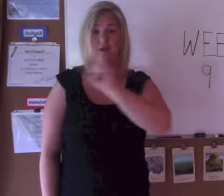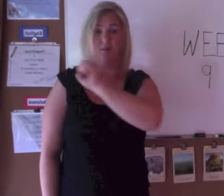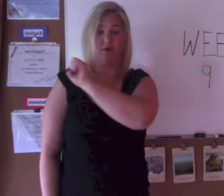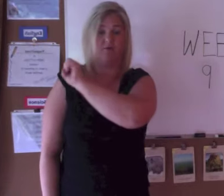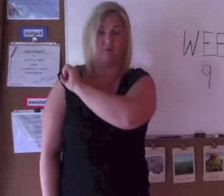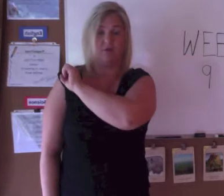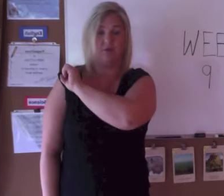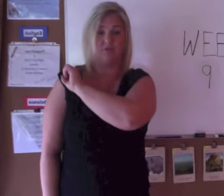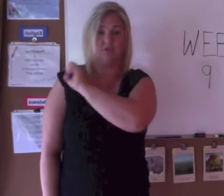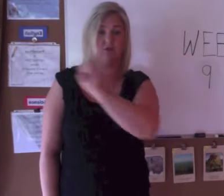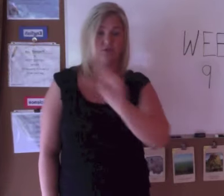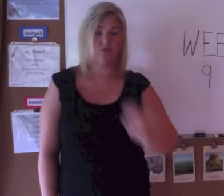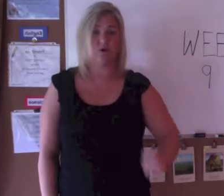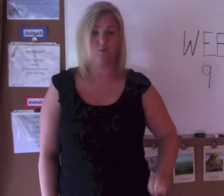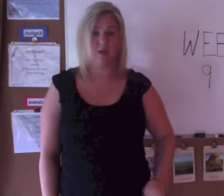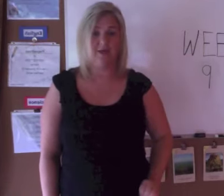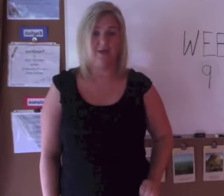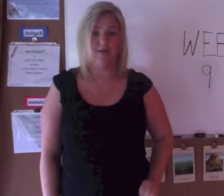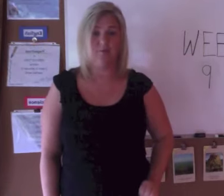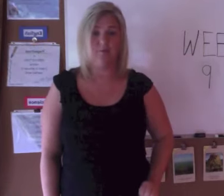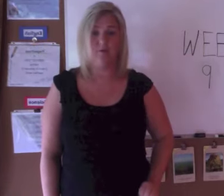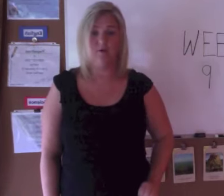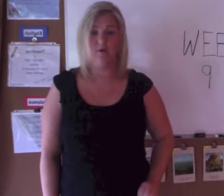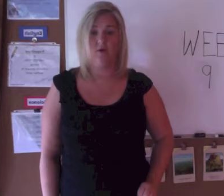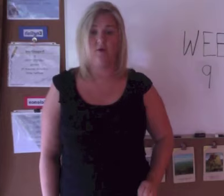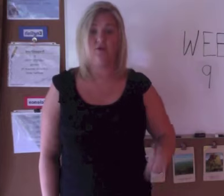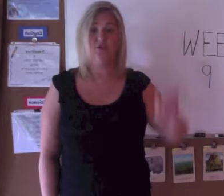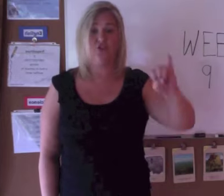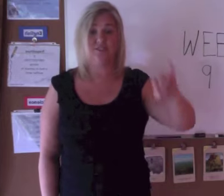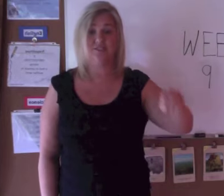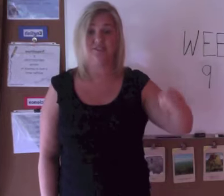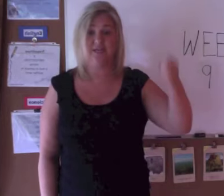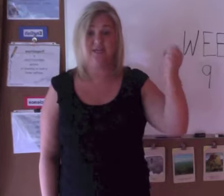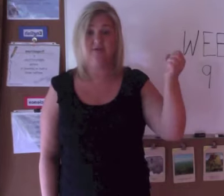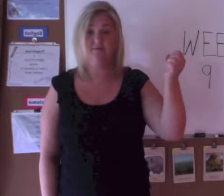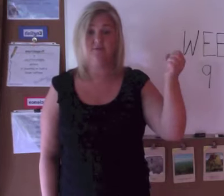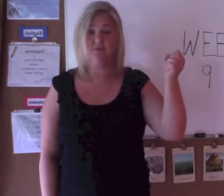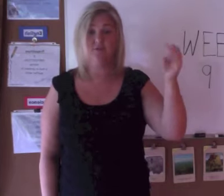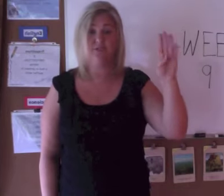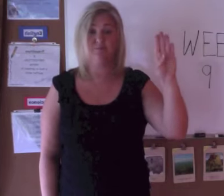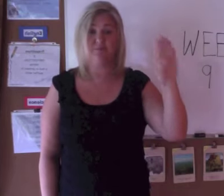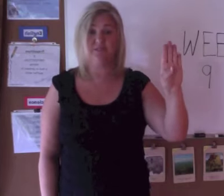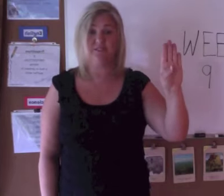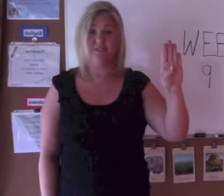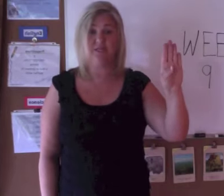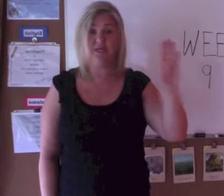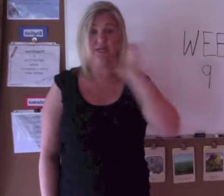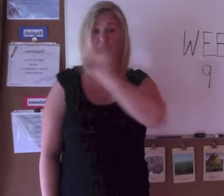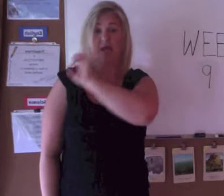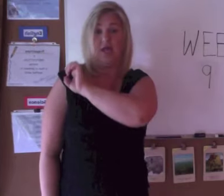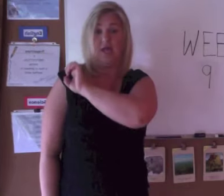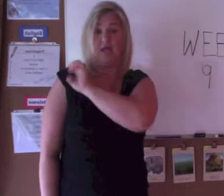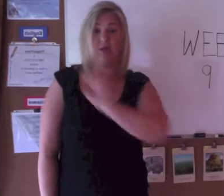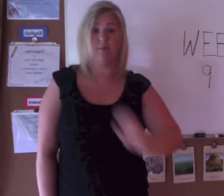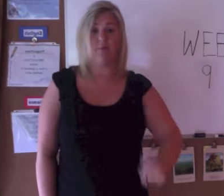we go from our left shoulder to our right hip. Justinian, so that's Byzantine